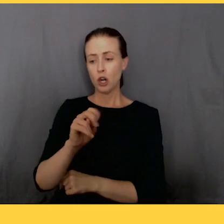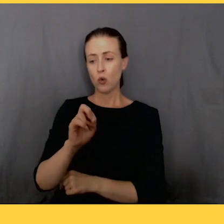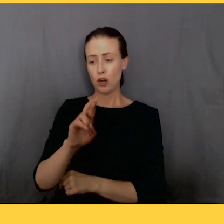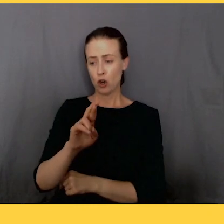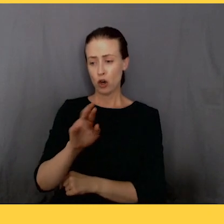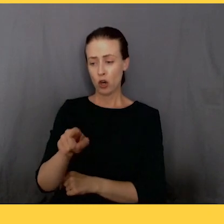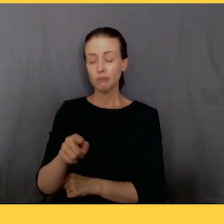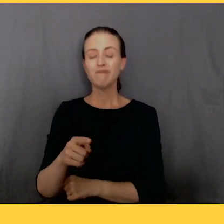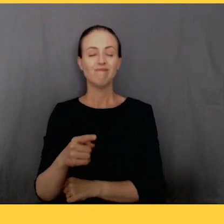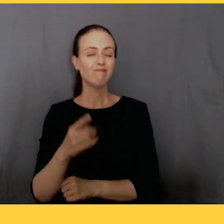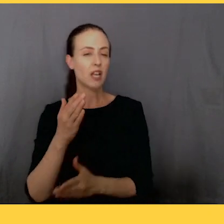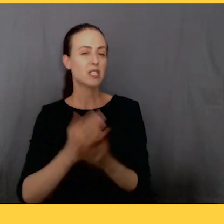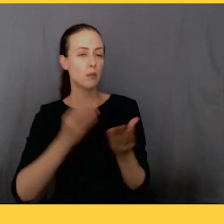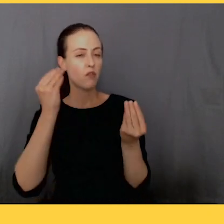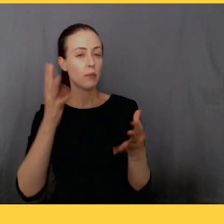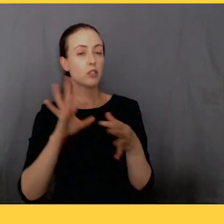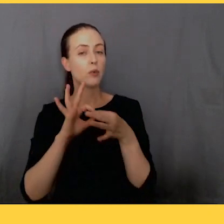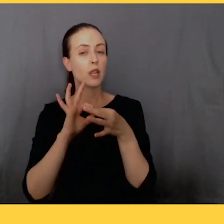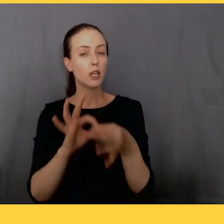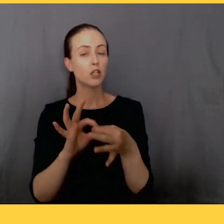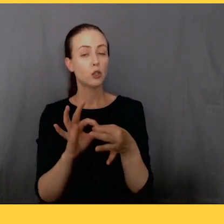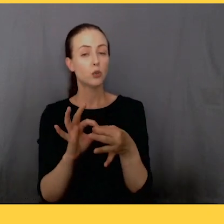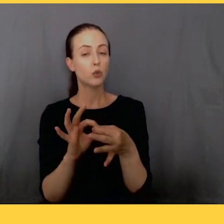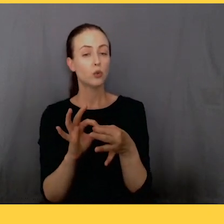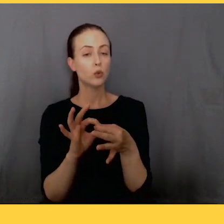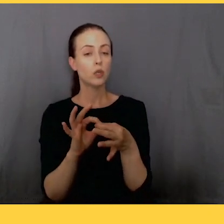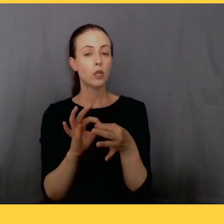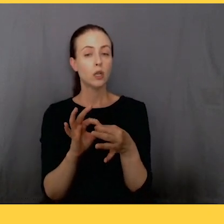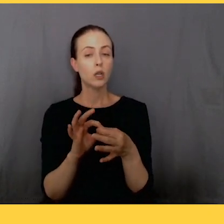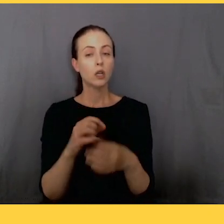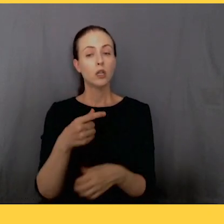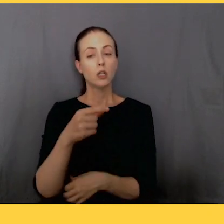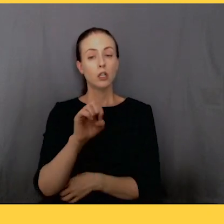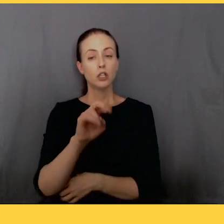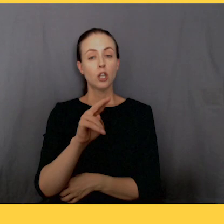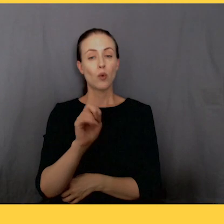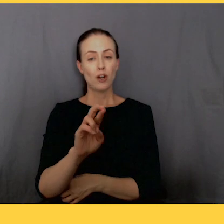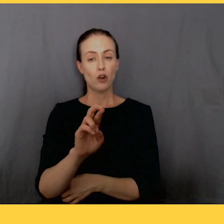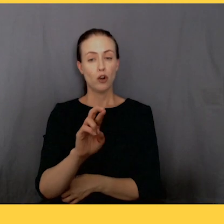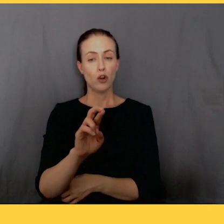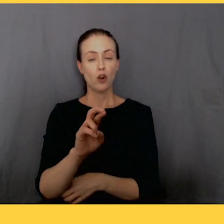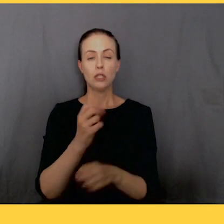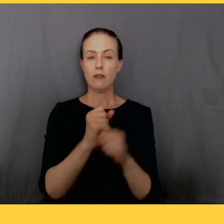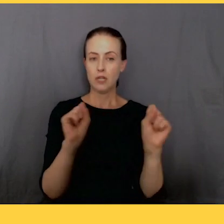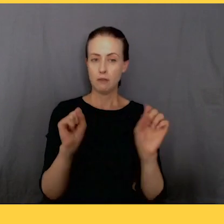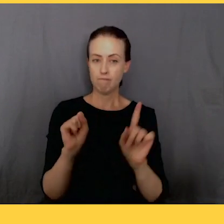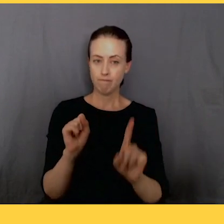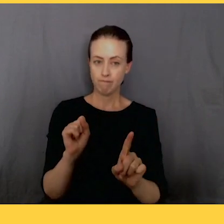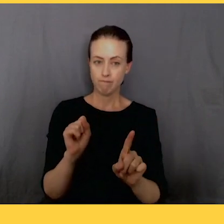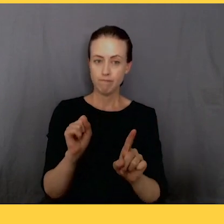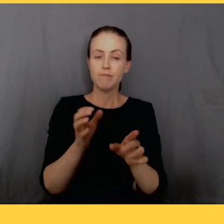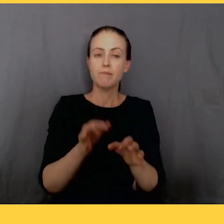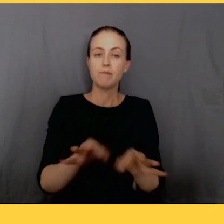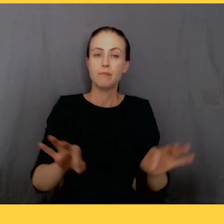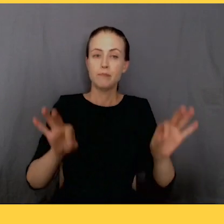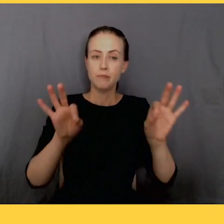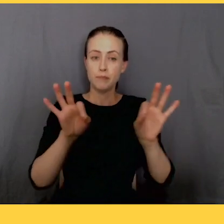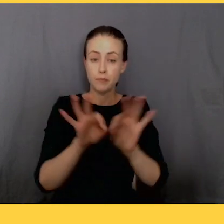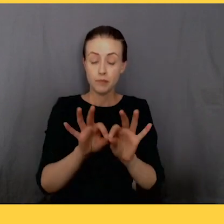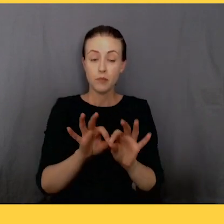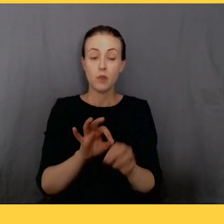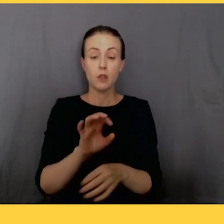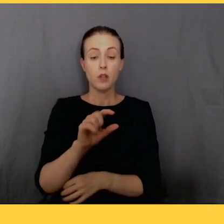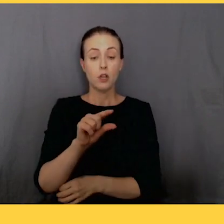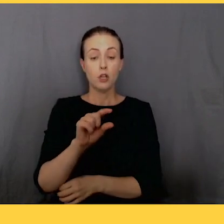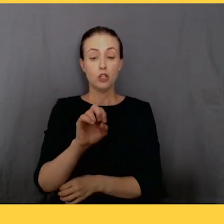information with regard to generator safety, and it's very important that the way the generators